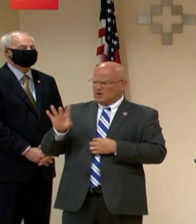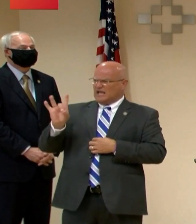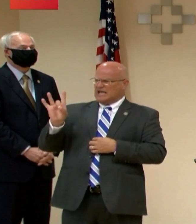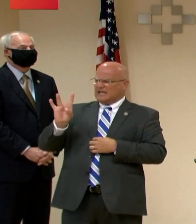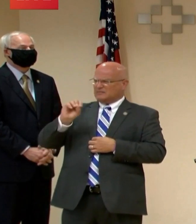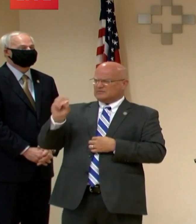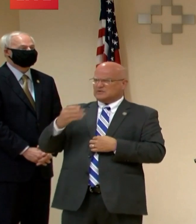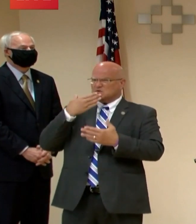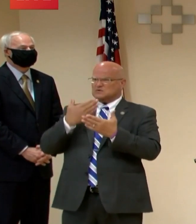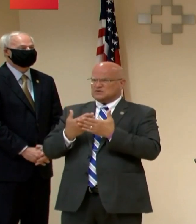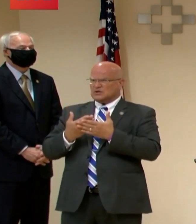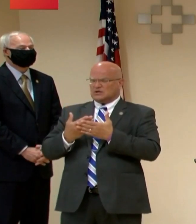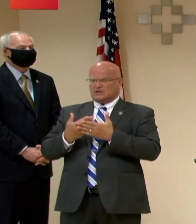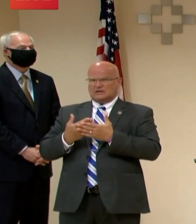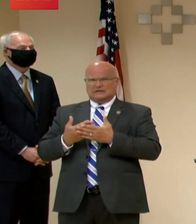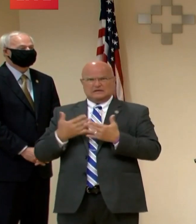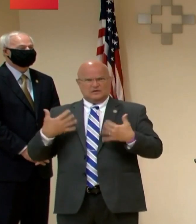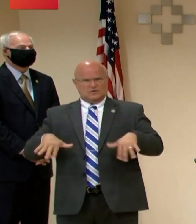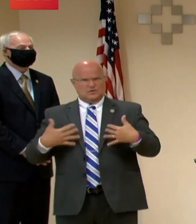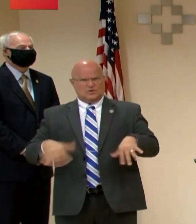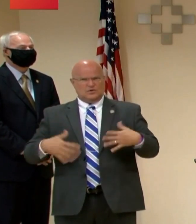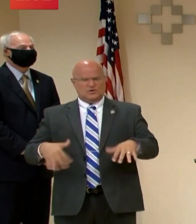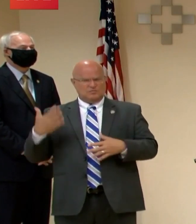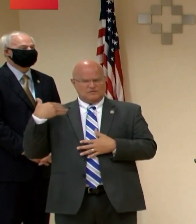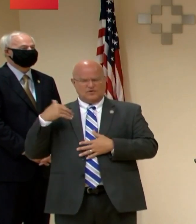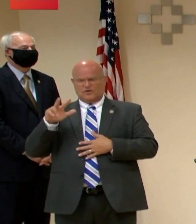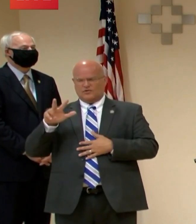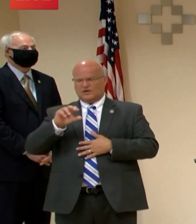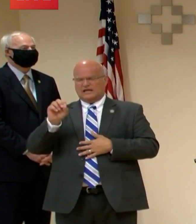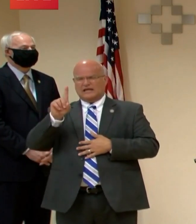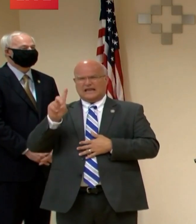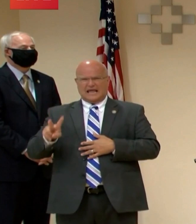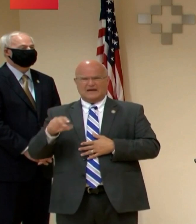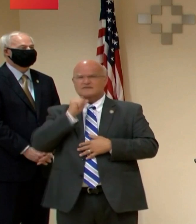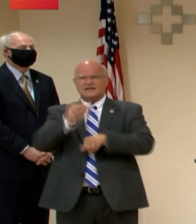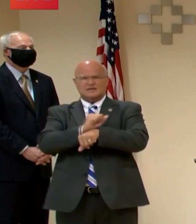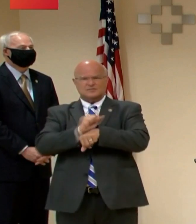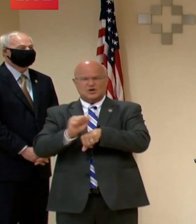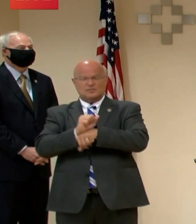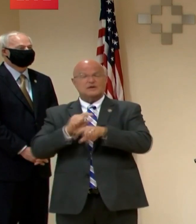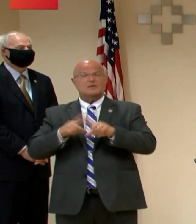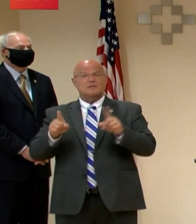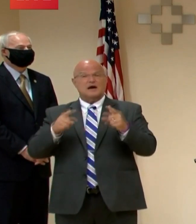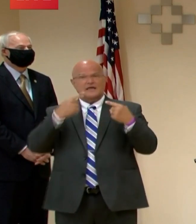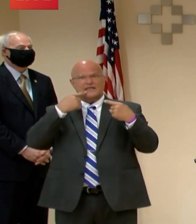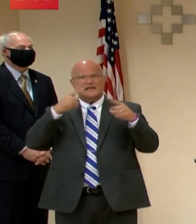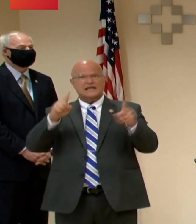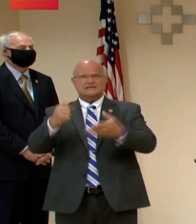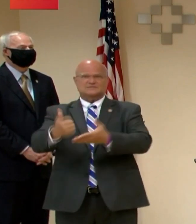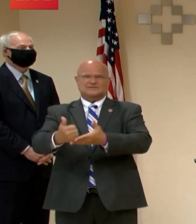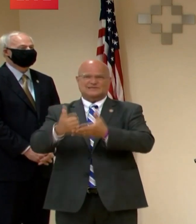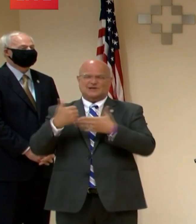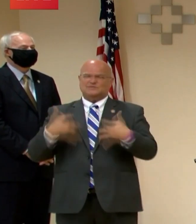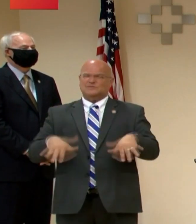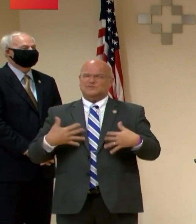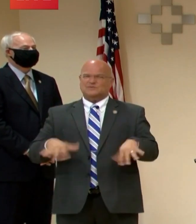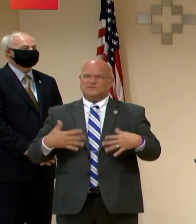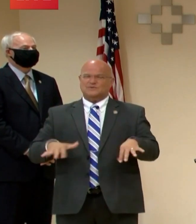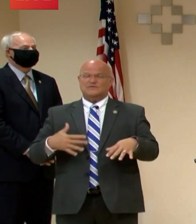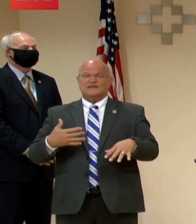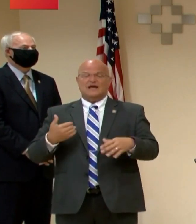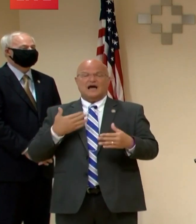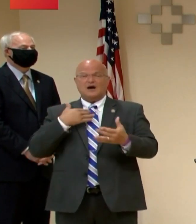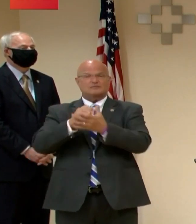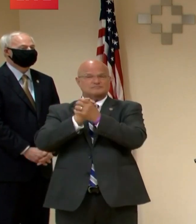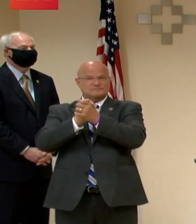unemployment was good when we're sitting at 3.5% unemployment. So we do have some work to do, but these announcements certainly help. And I do want to give credit